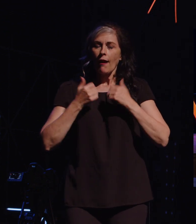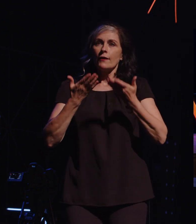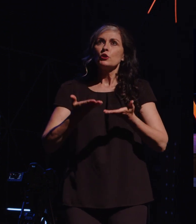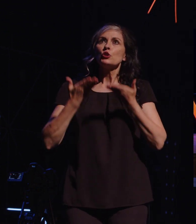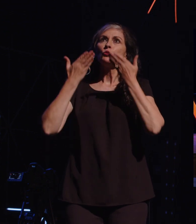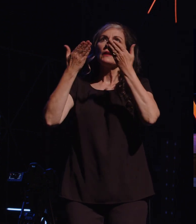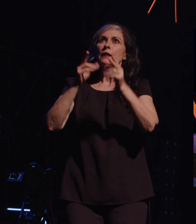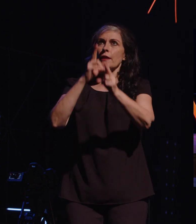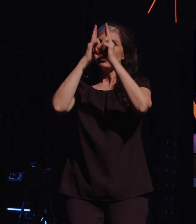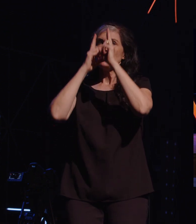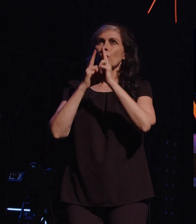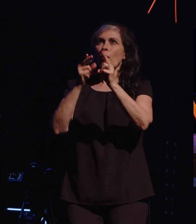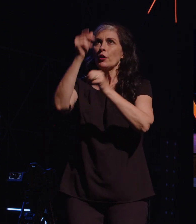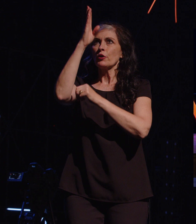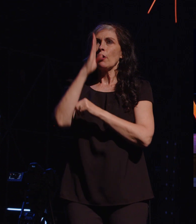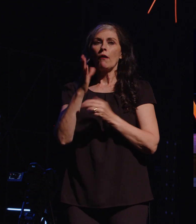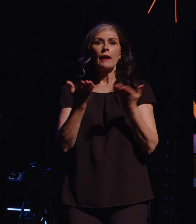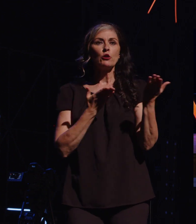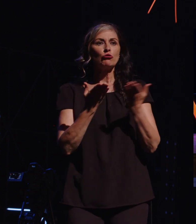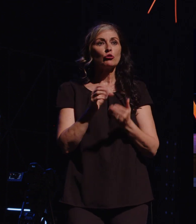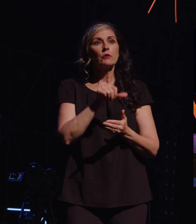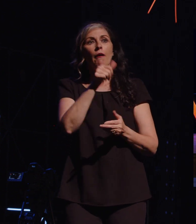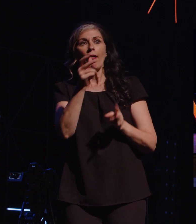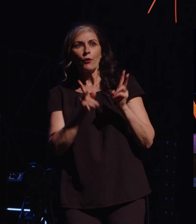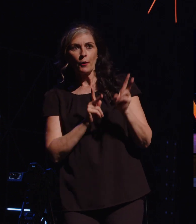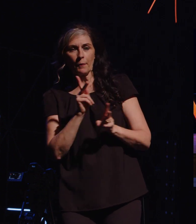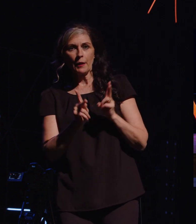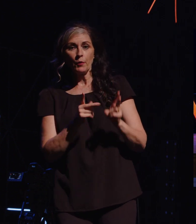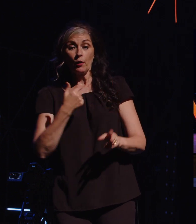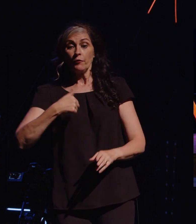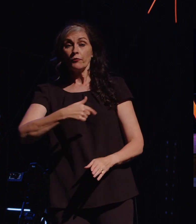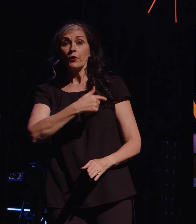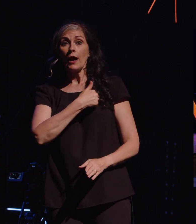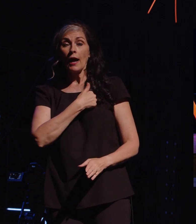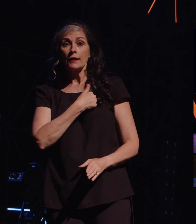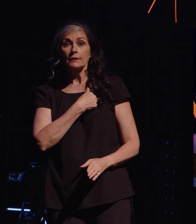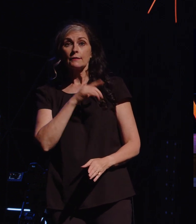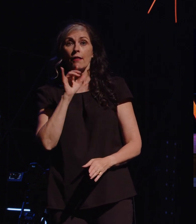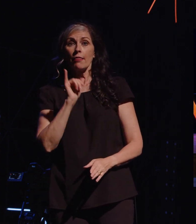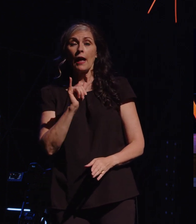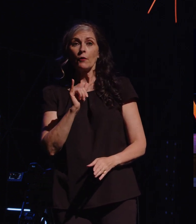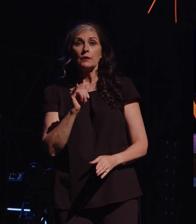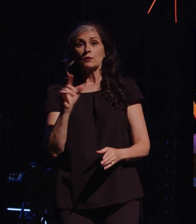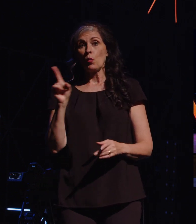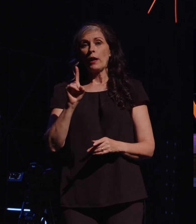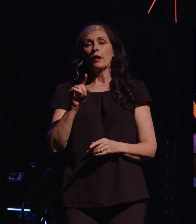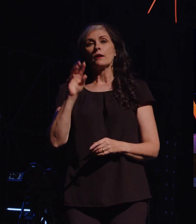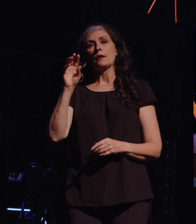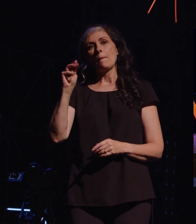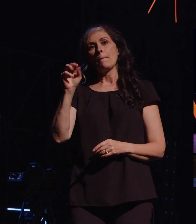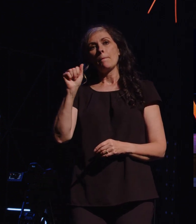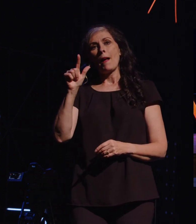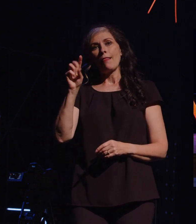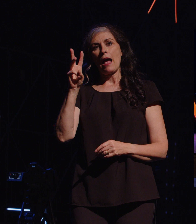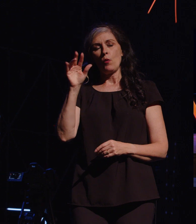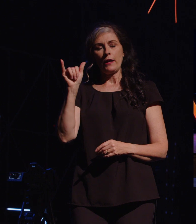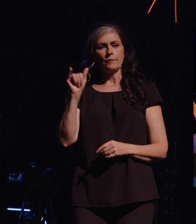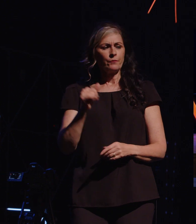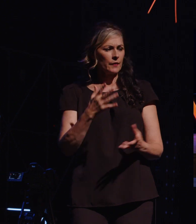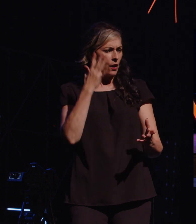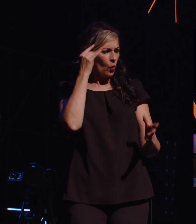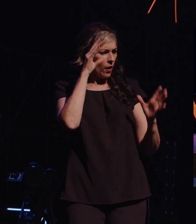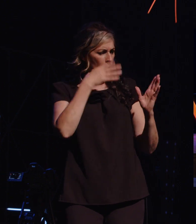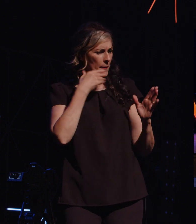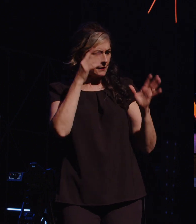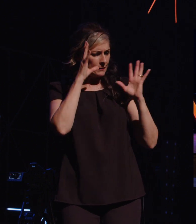God and to serve other people. And so for us, that was in Malawi. Cool. Why has this been one of the best decisions